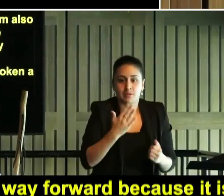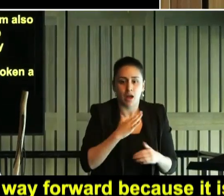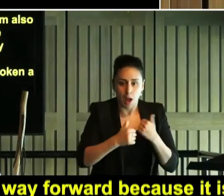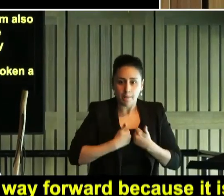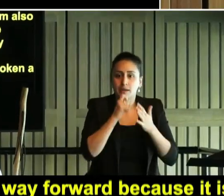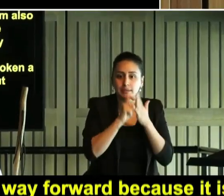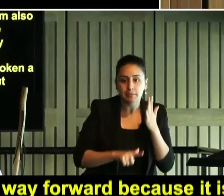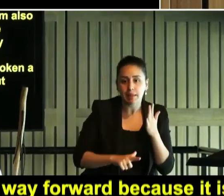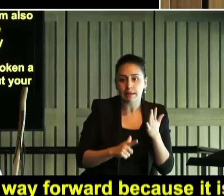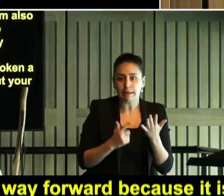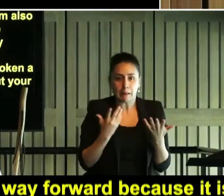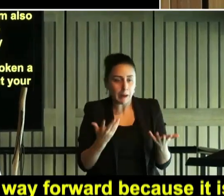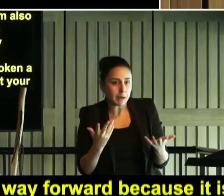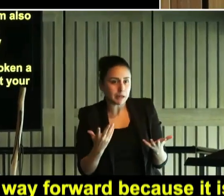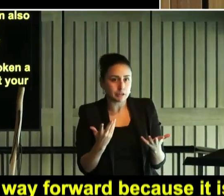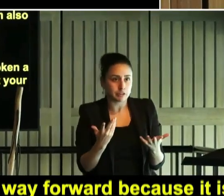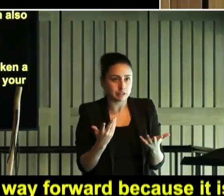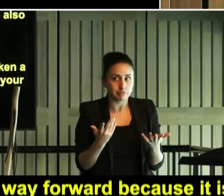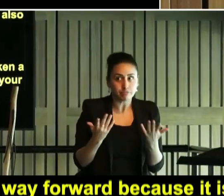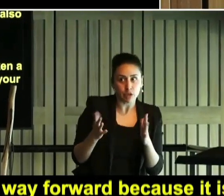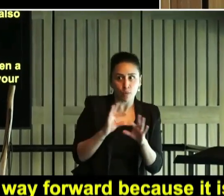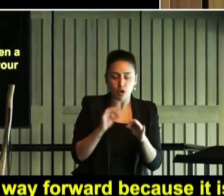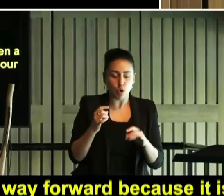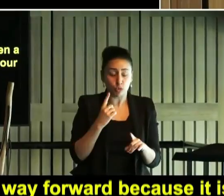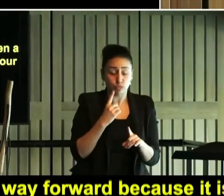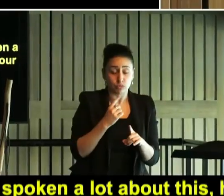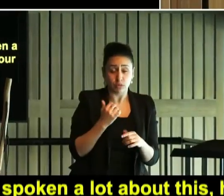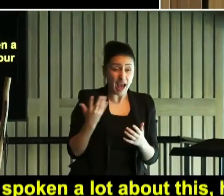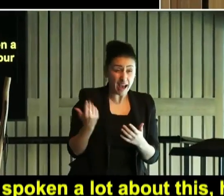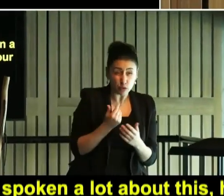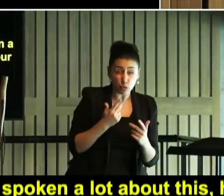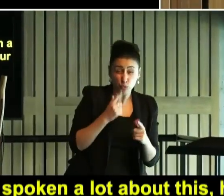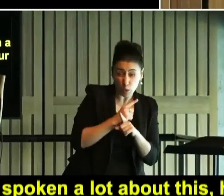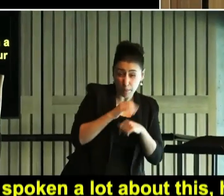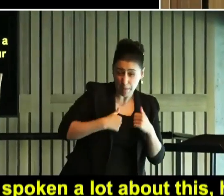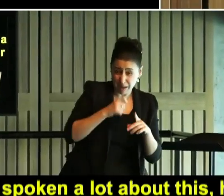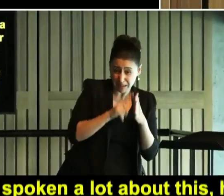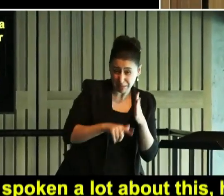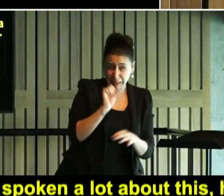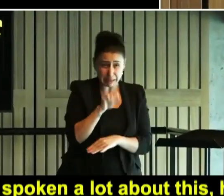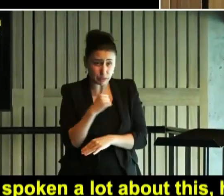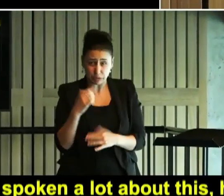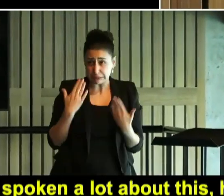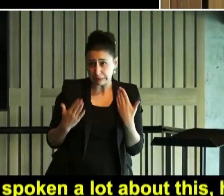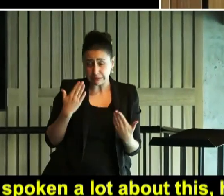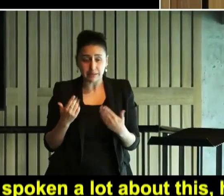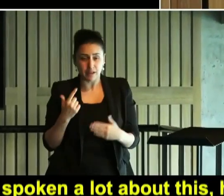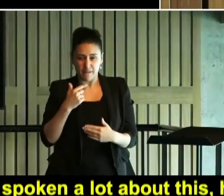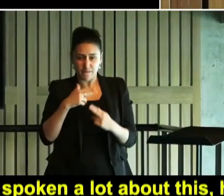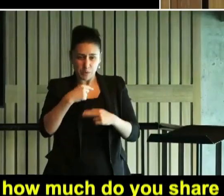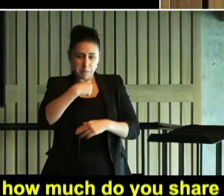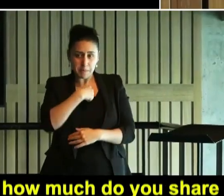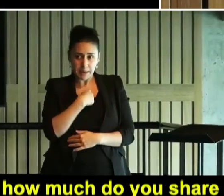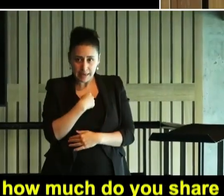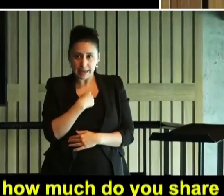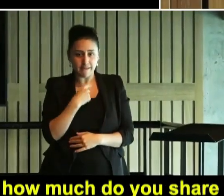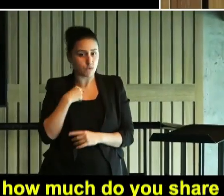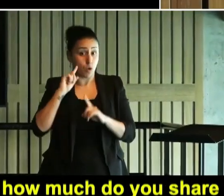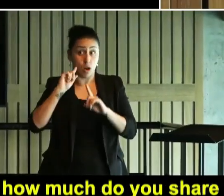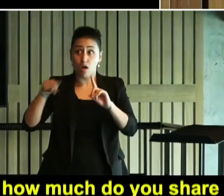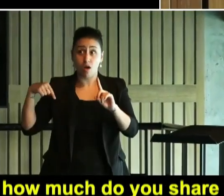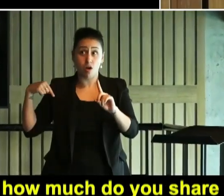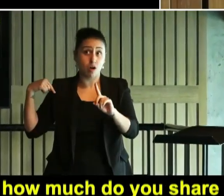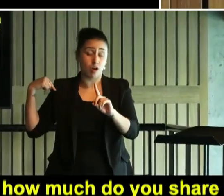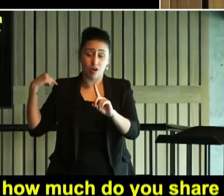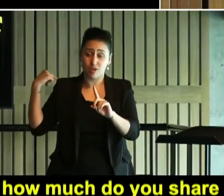you share your art and not talk about your disability? And for me, I feel like I, for a really